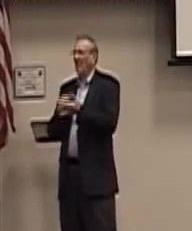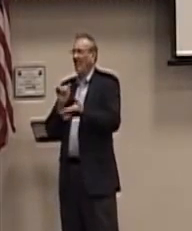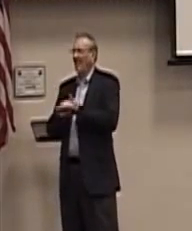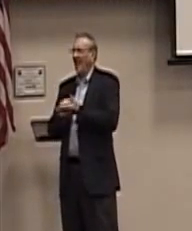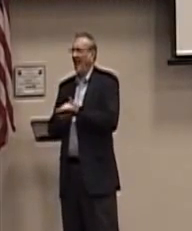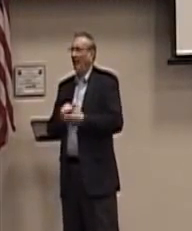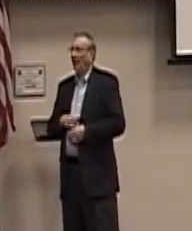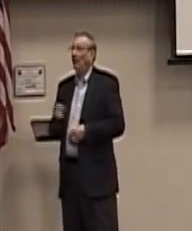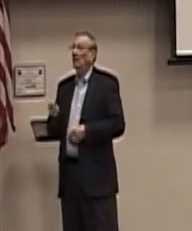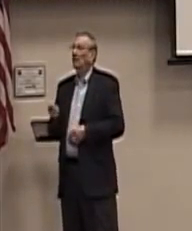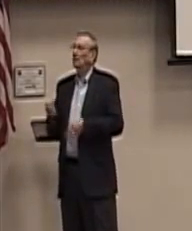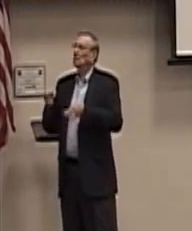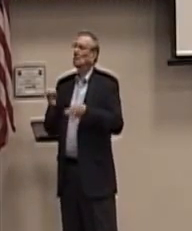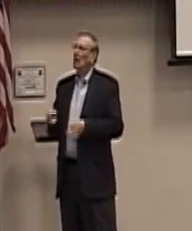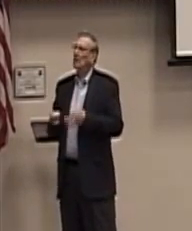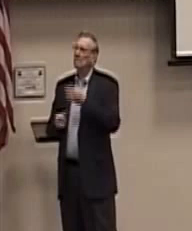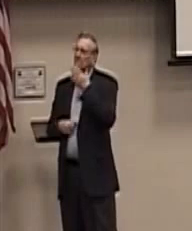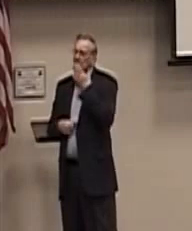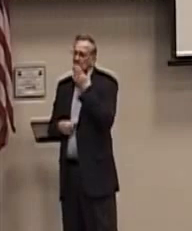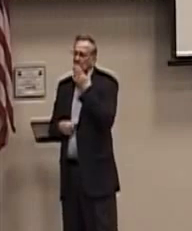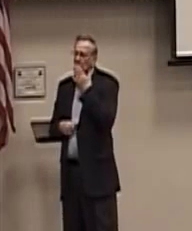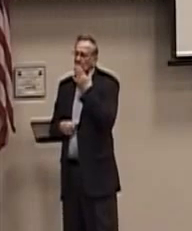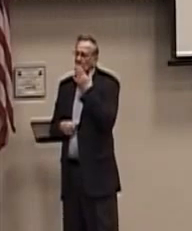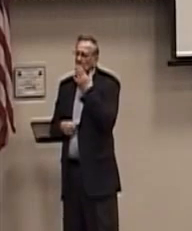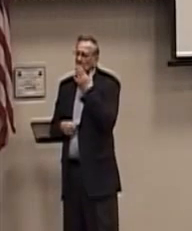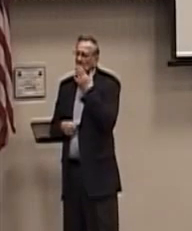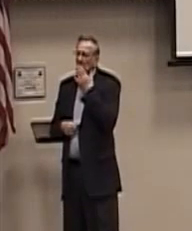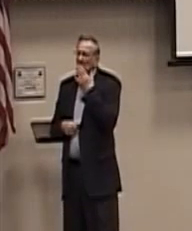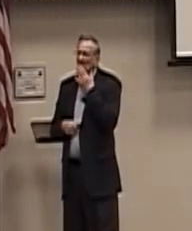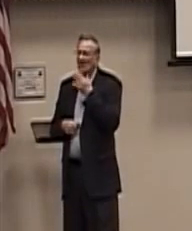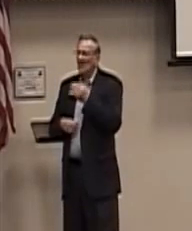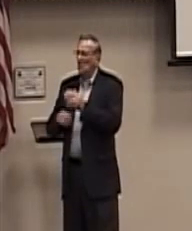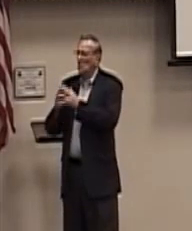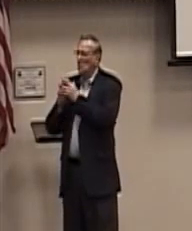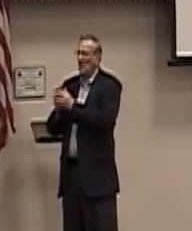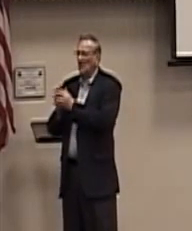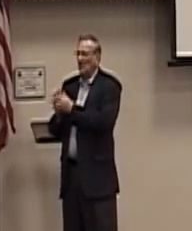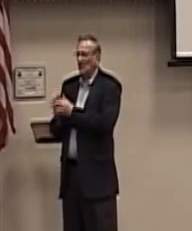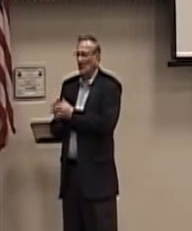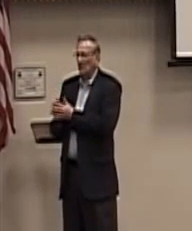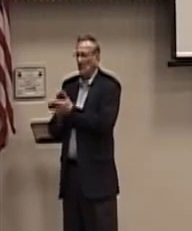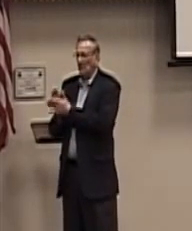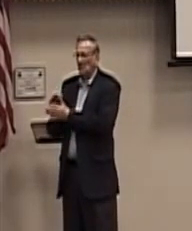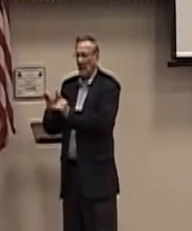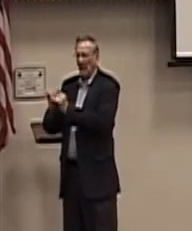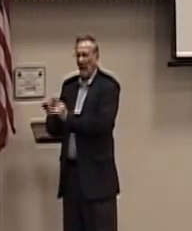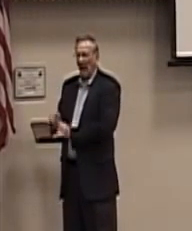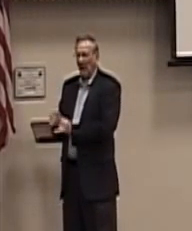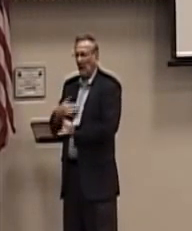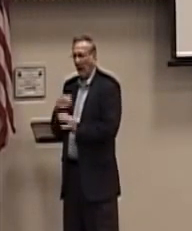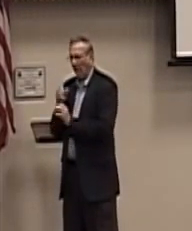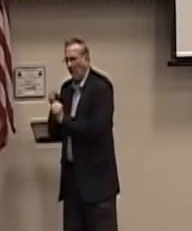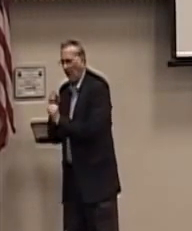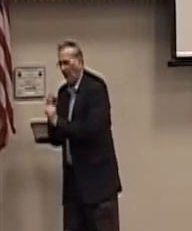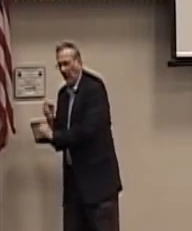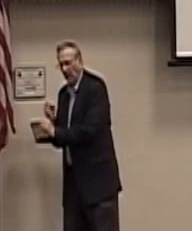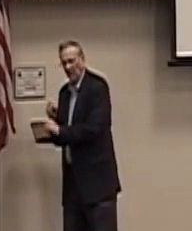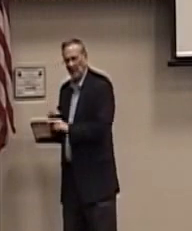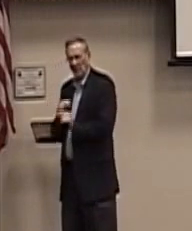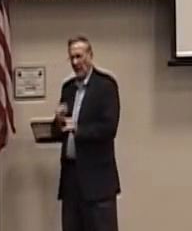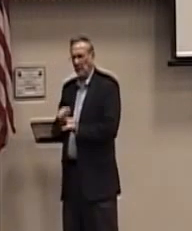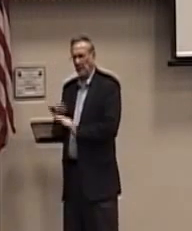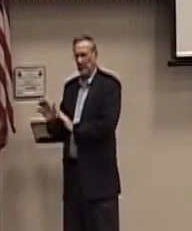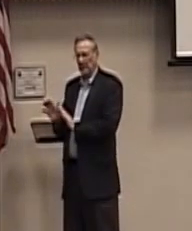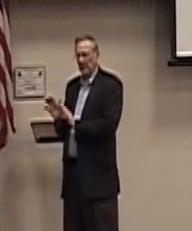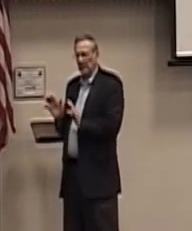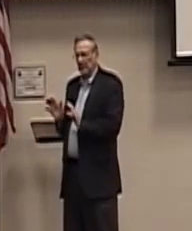But CJ decided that's idolatry. It habitates the same space in my life as idolatry. So he